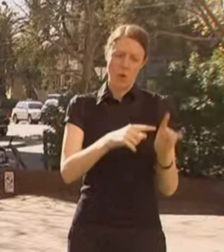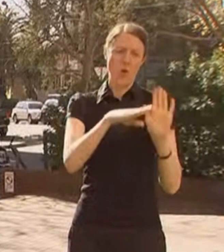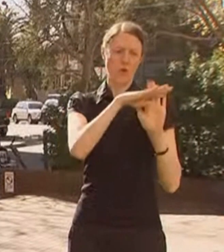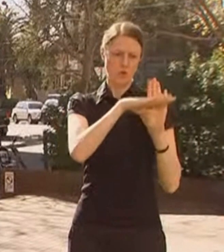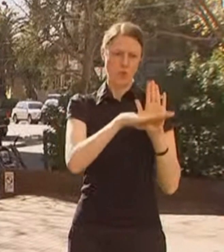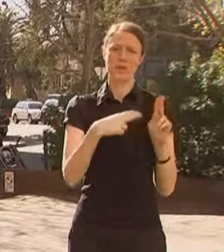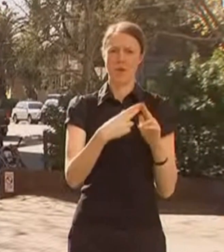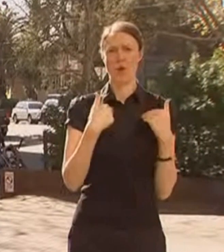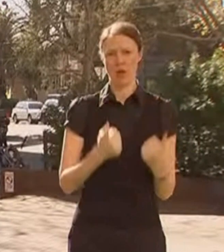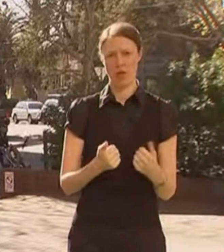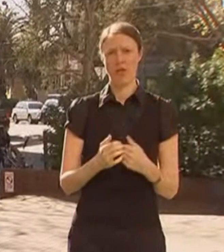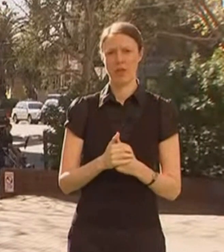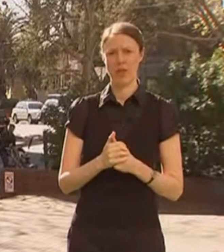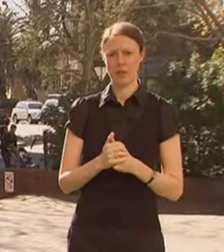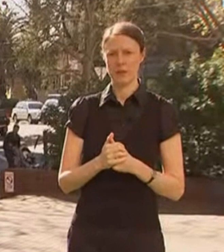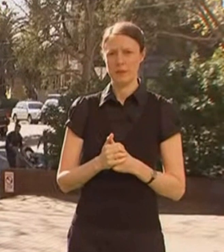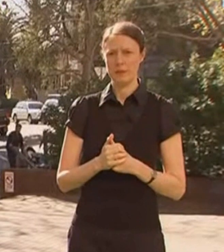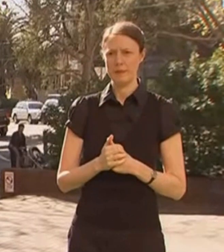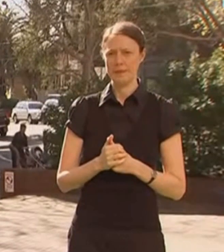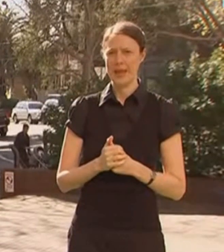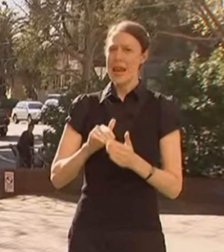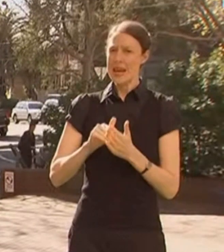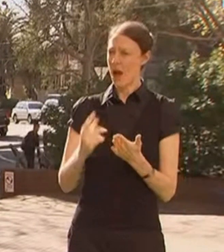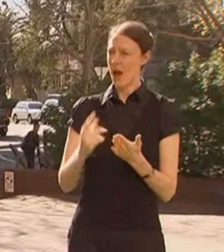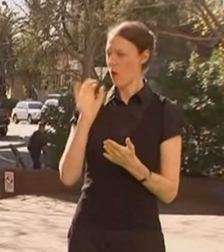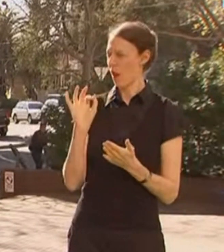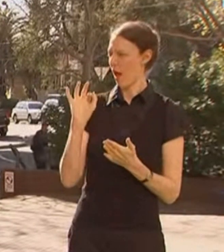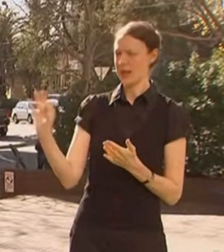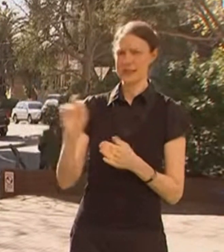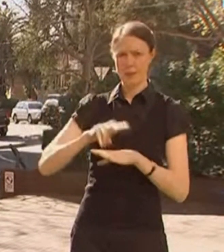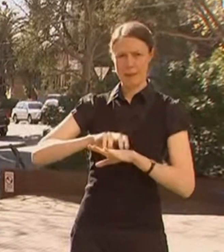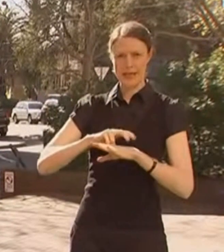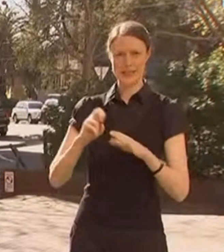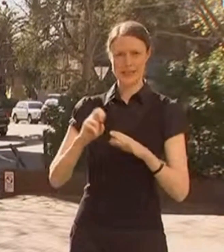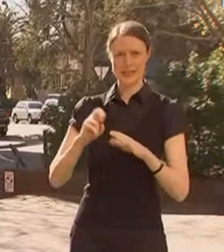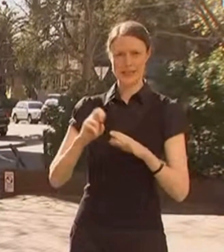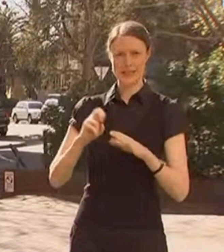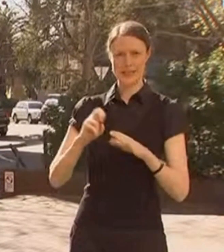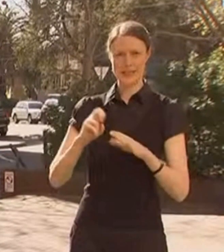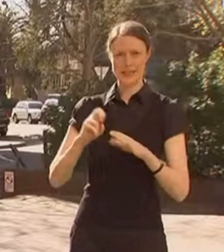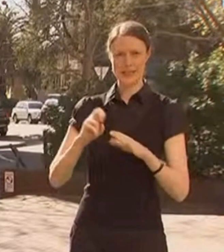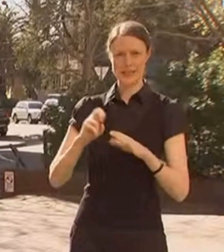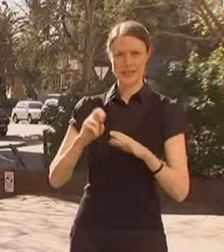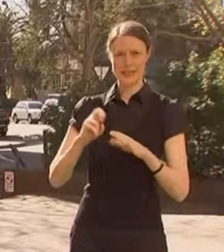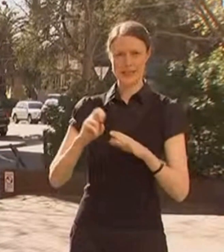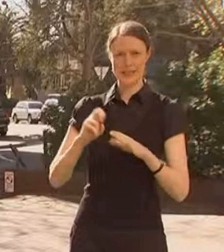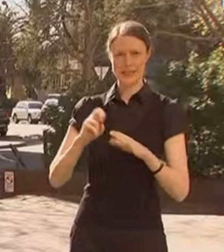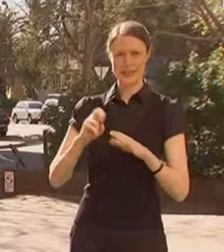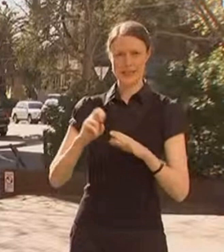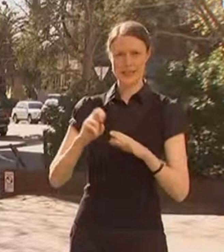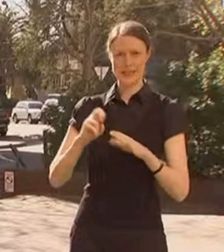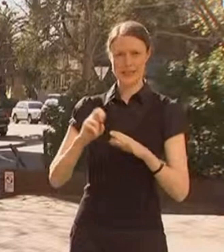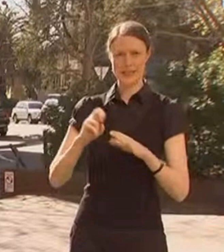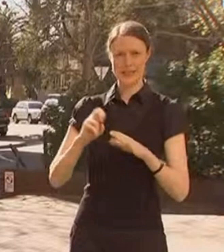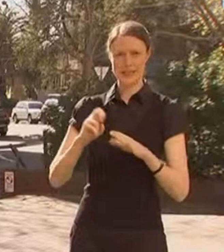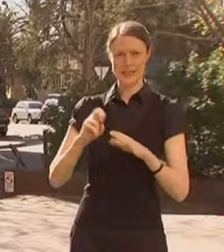way. Don't compromise anybody else's health. Please consider outlining your views on Facebook or in a